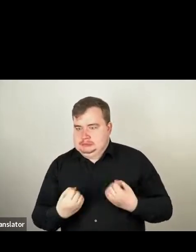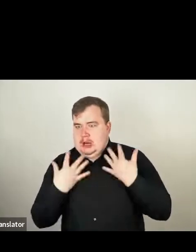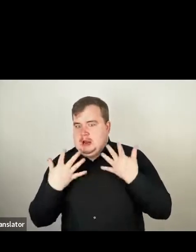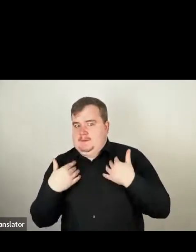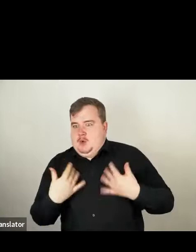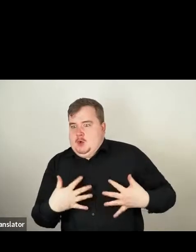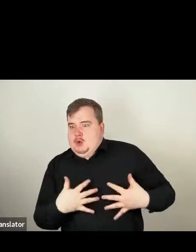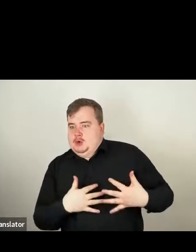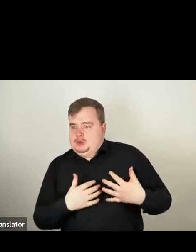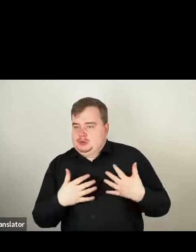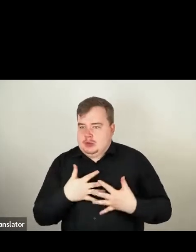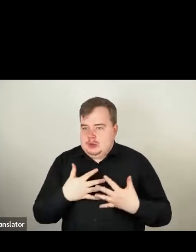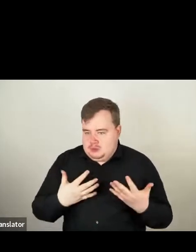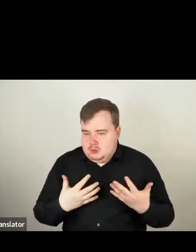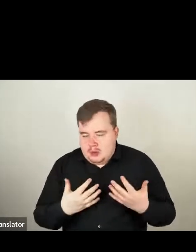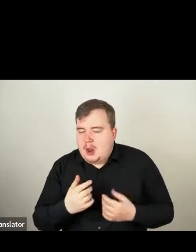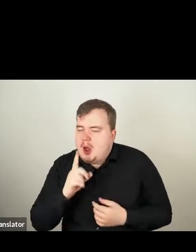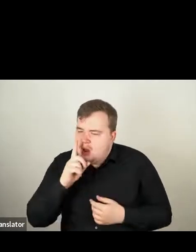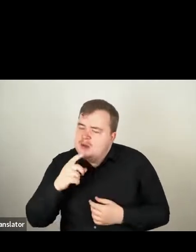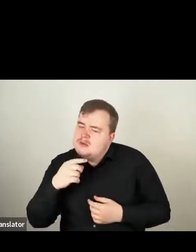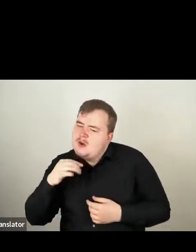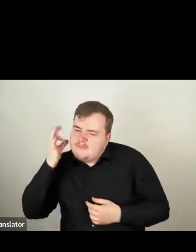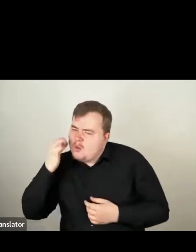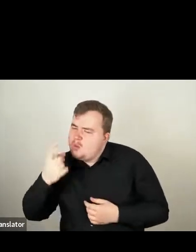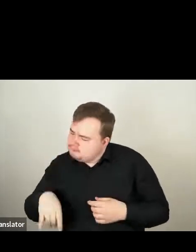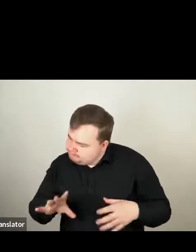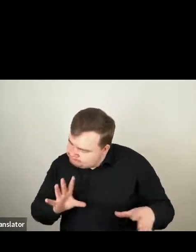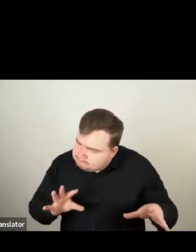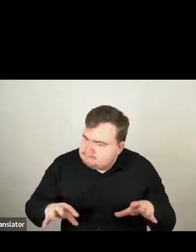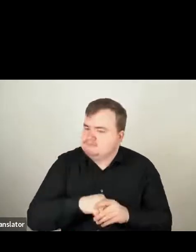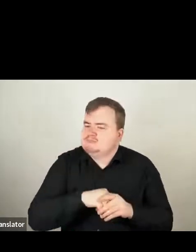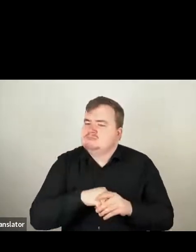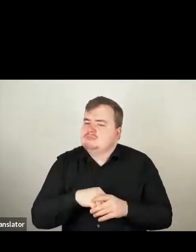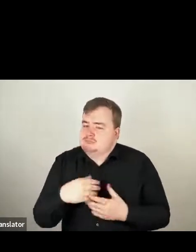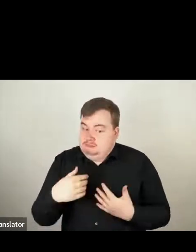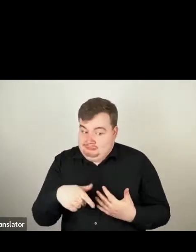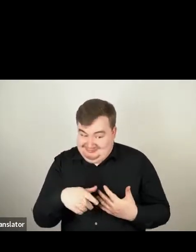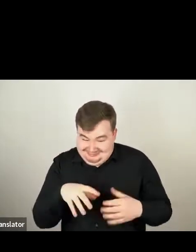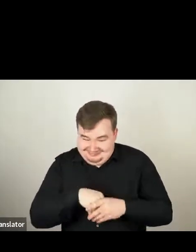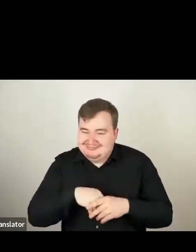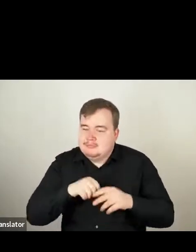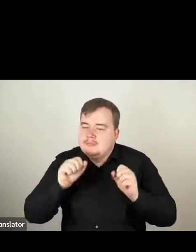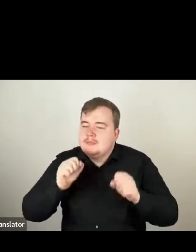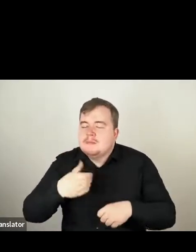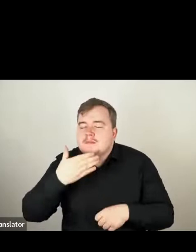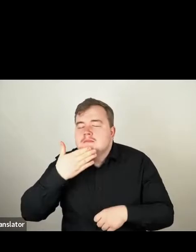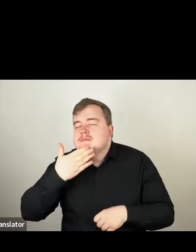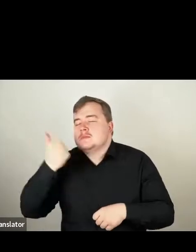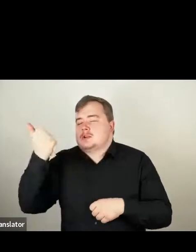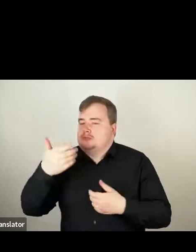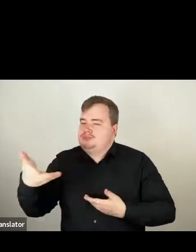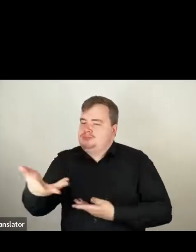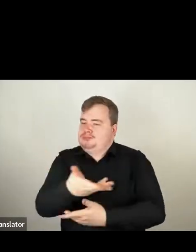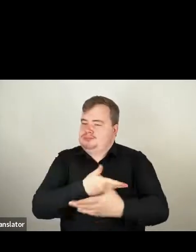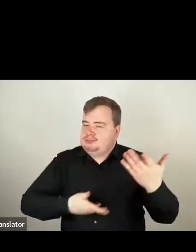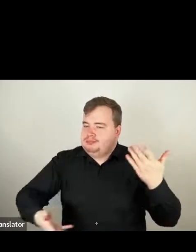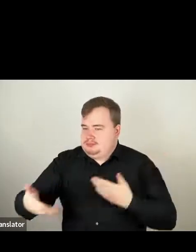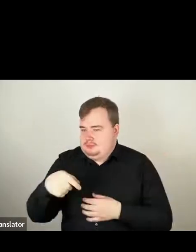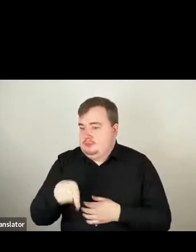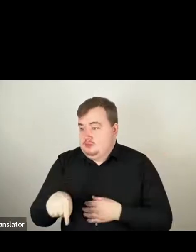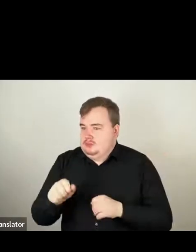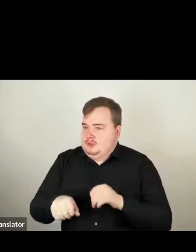better society if we get the possibility to be active, and we can do so if we take the